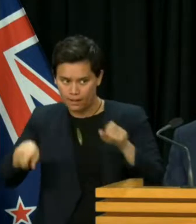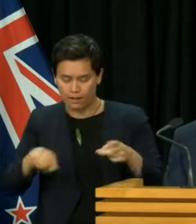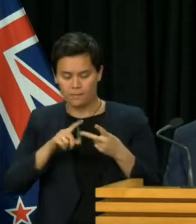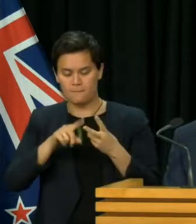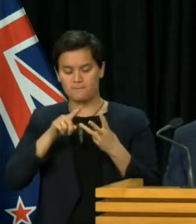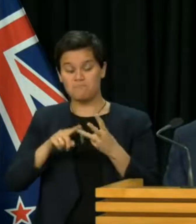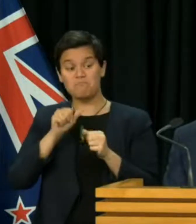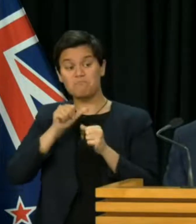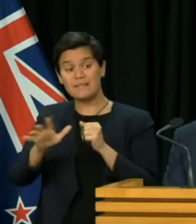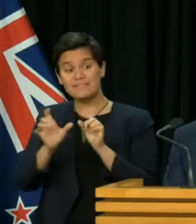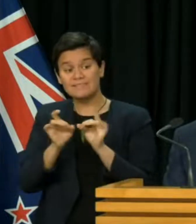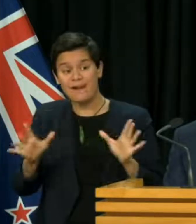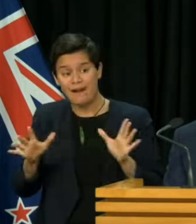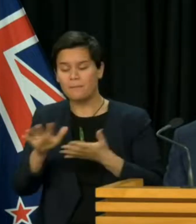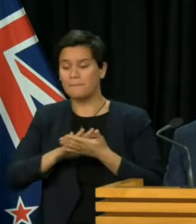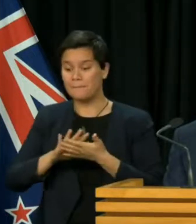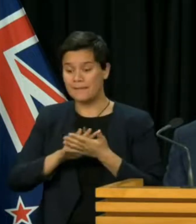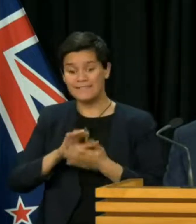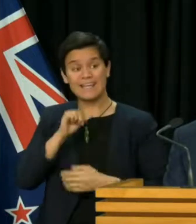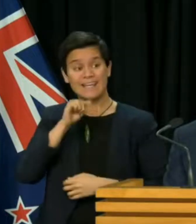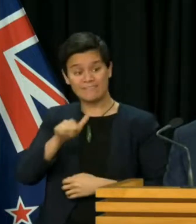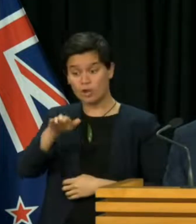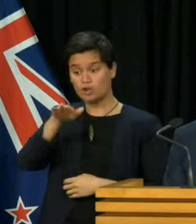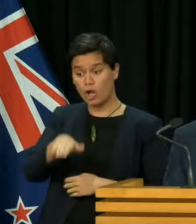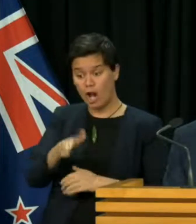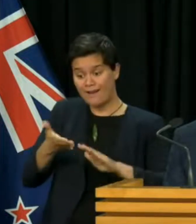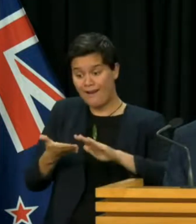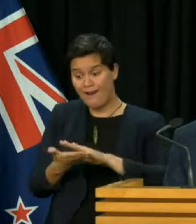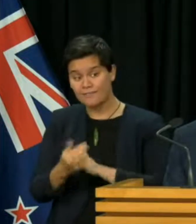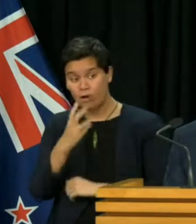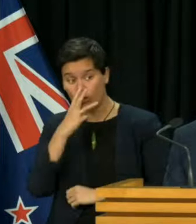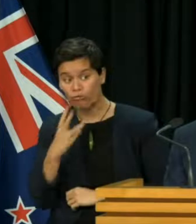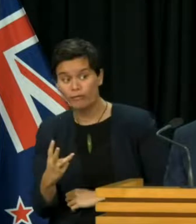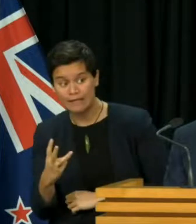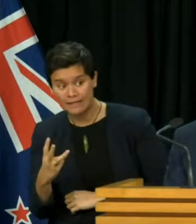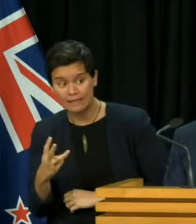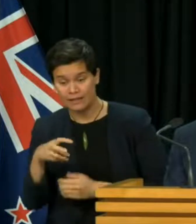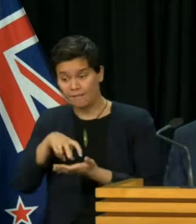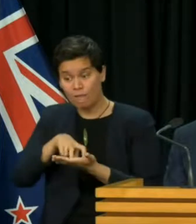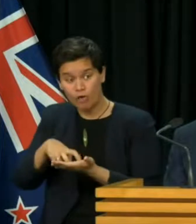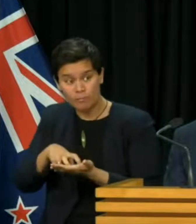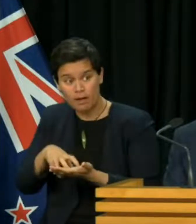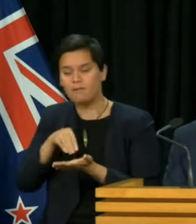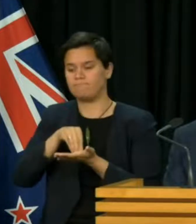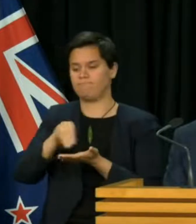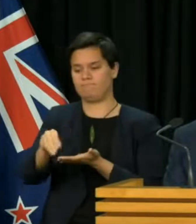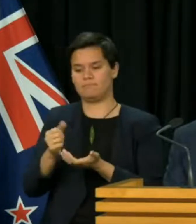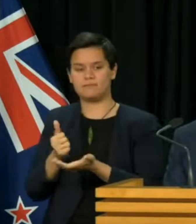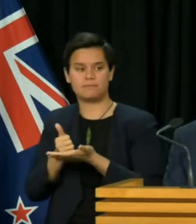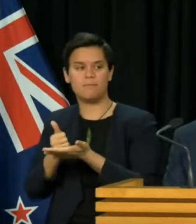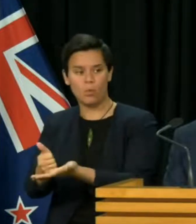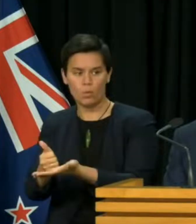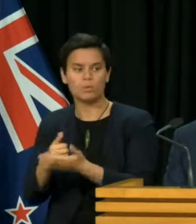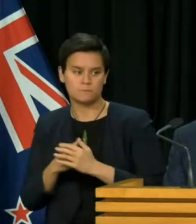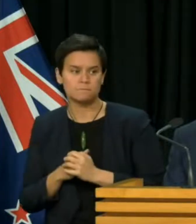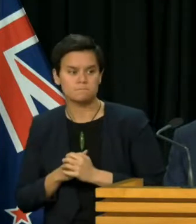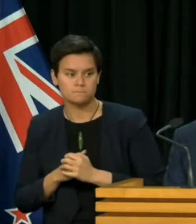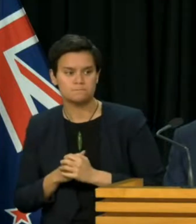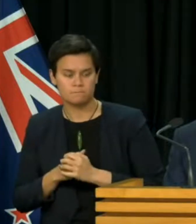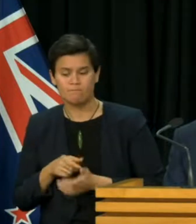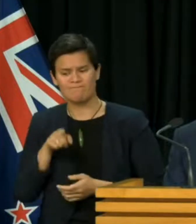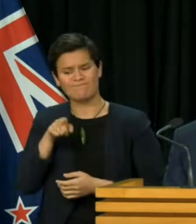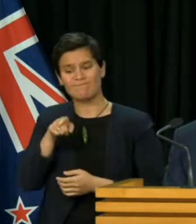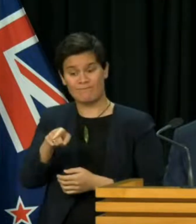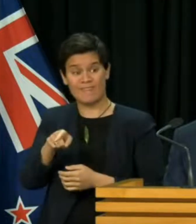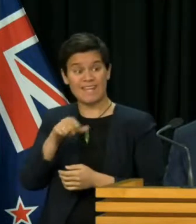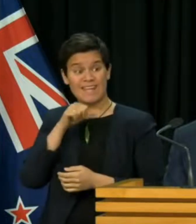which also goes to families on benefits with children under 3, which is that area of high vulnerability, very few choices for parents who have